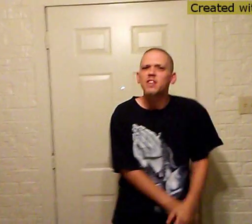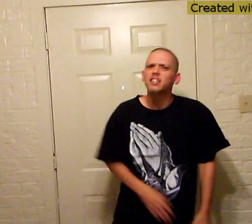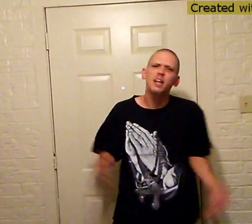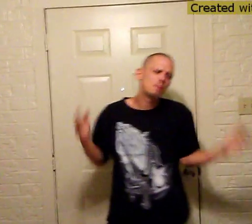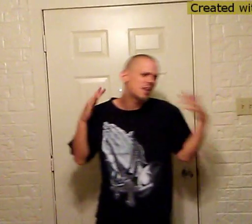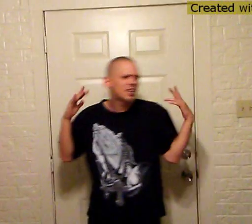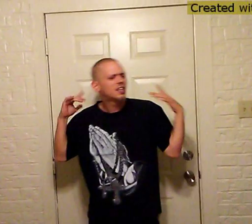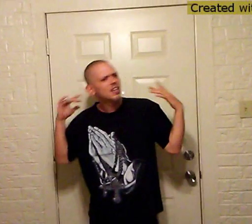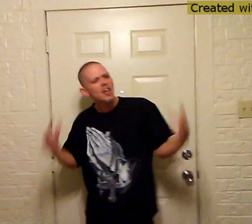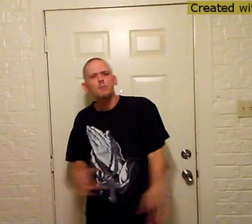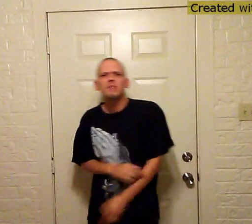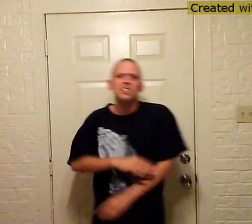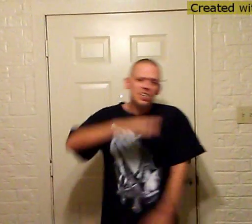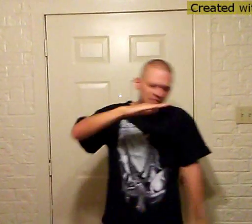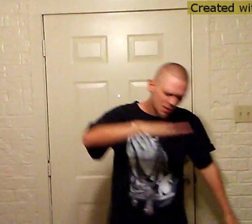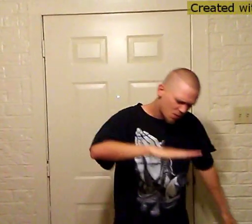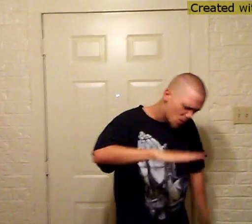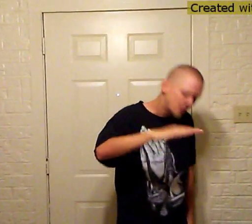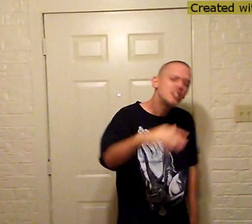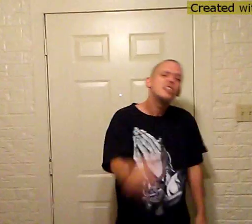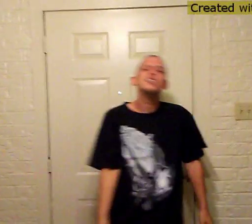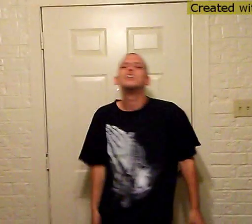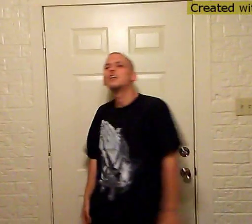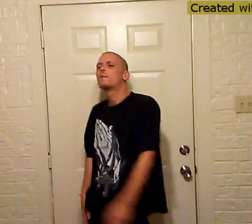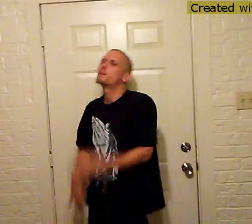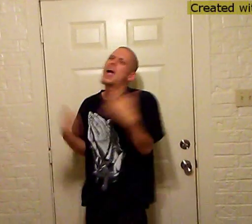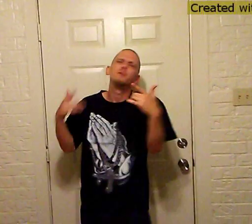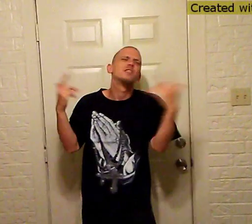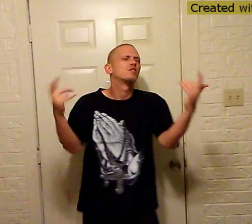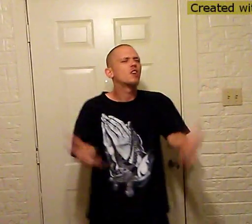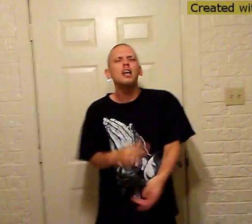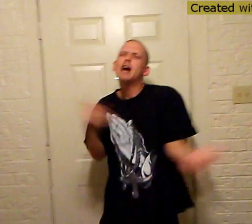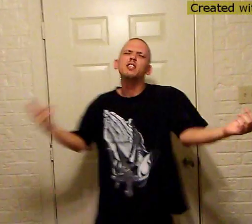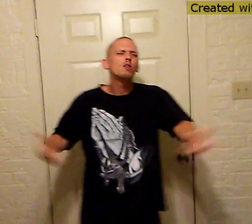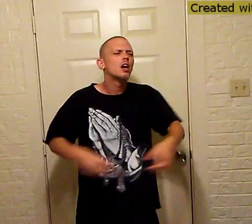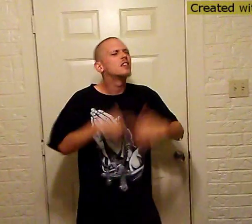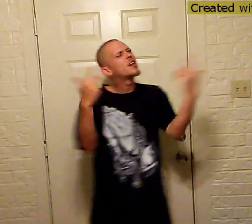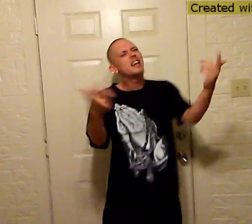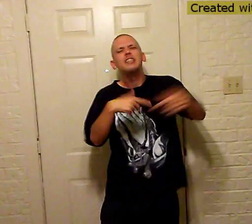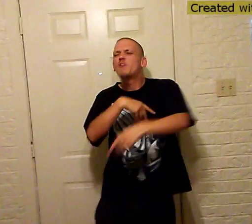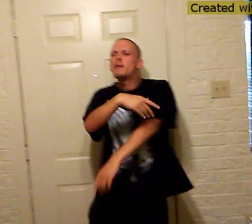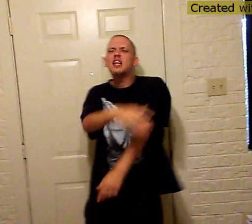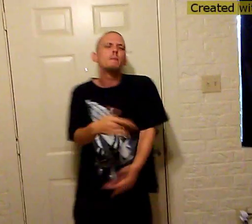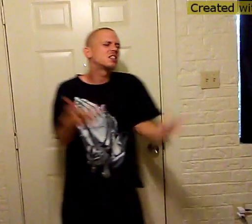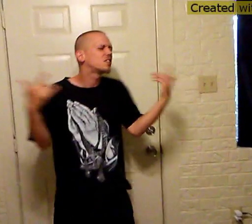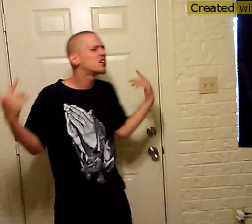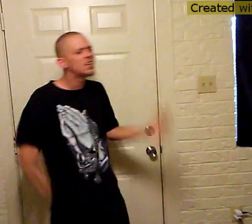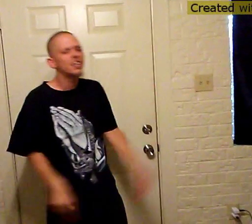I've been in the game ever since I was 14. I was on a struggle, I was on a hustle. I ain't never been a buster in the